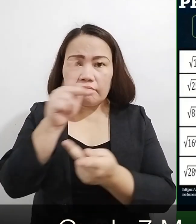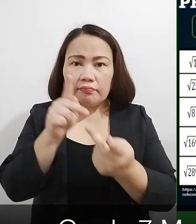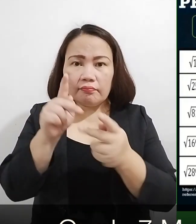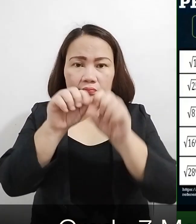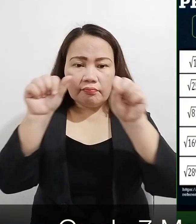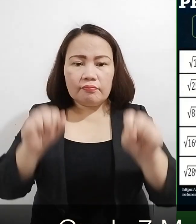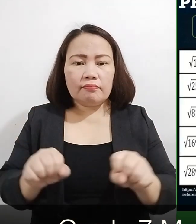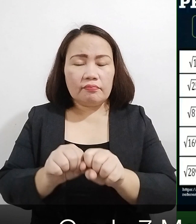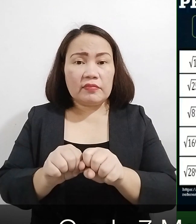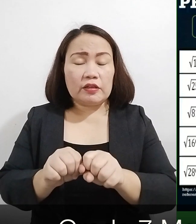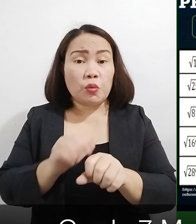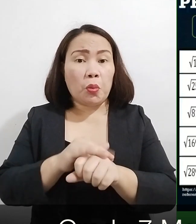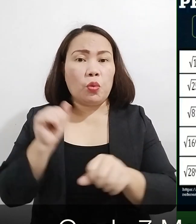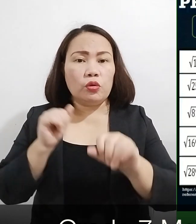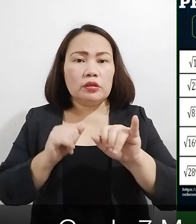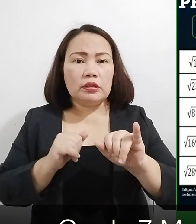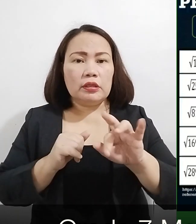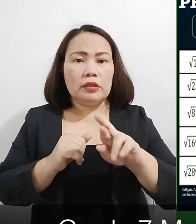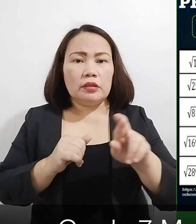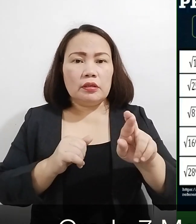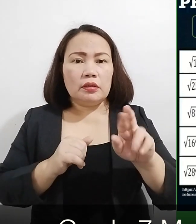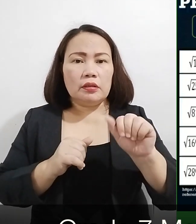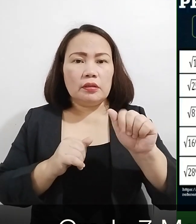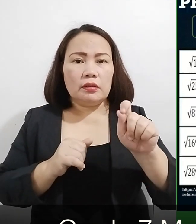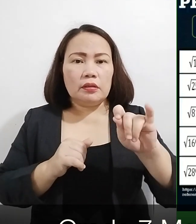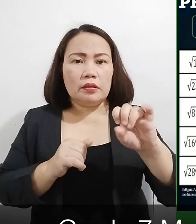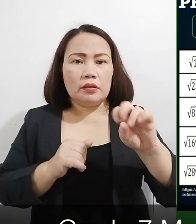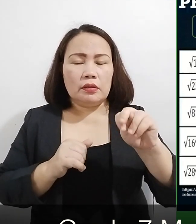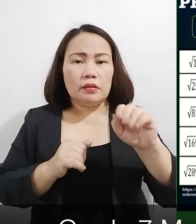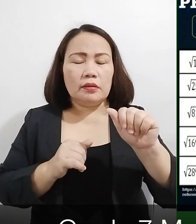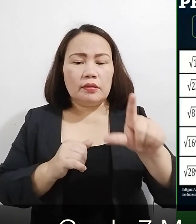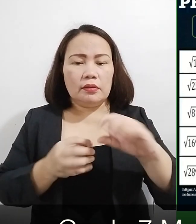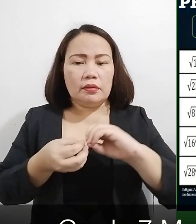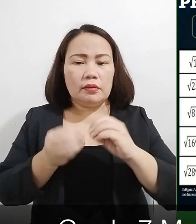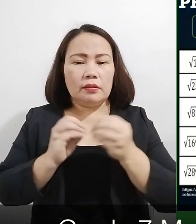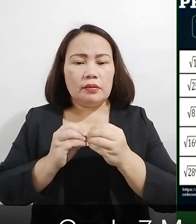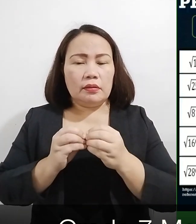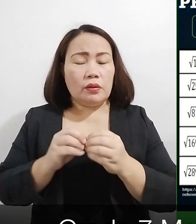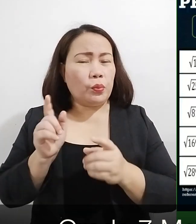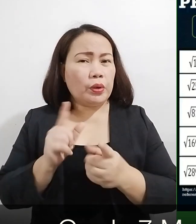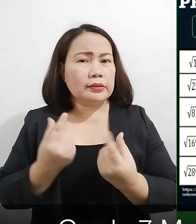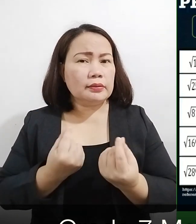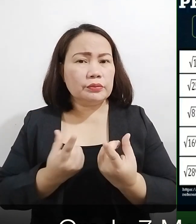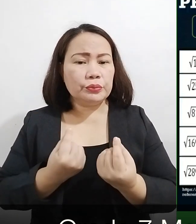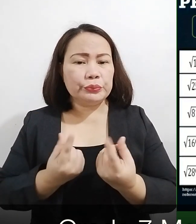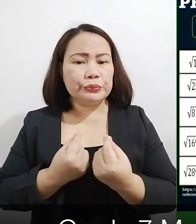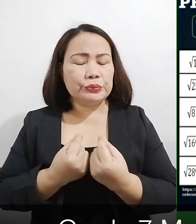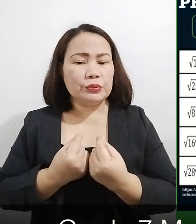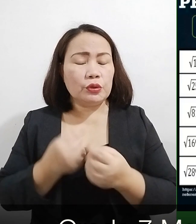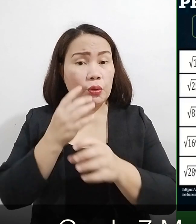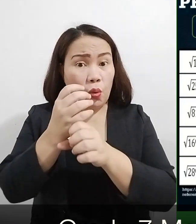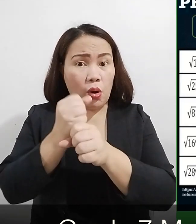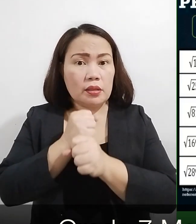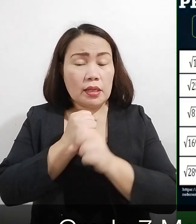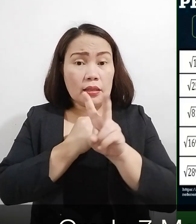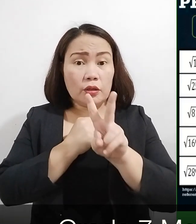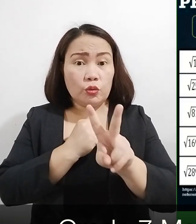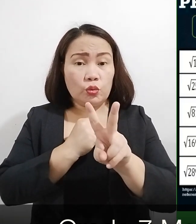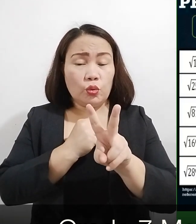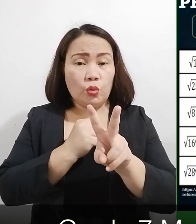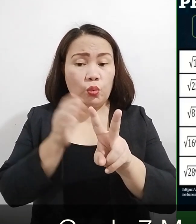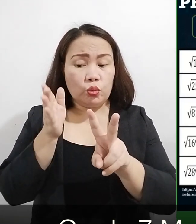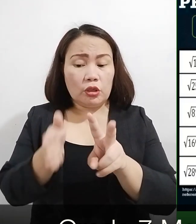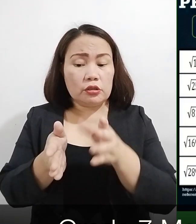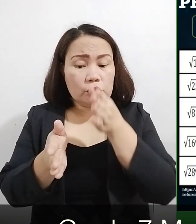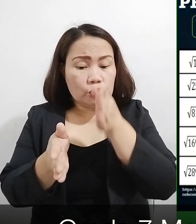why it is irrational. Okay, so this is irrational kasi this is not perfect. Ang gagawin natin, kukunin